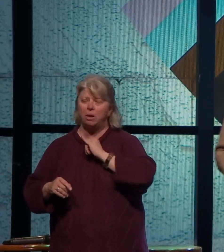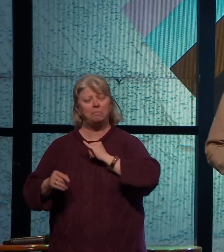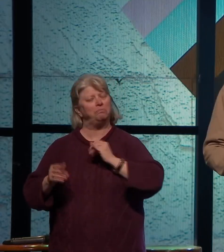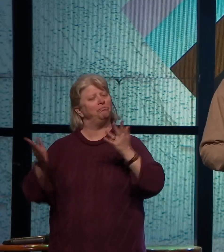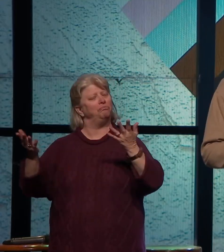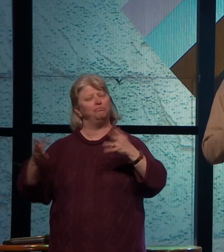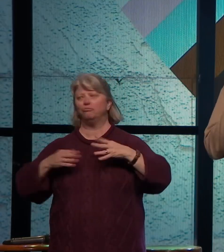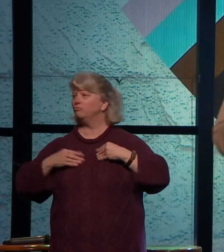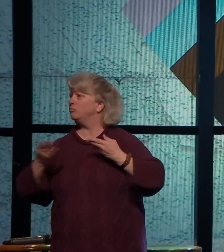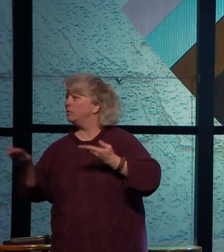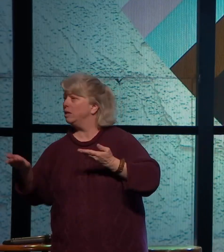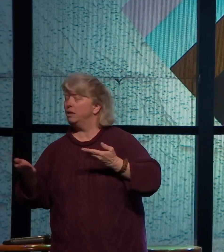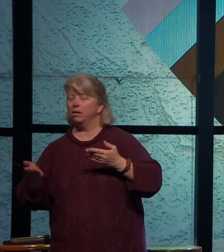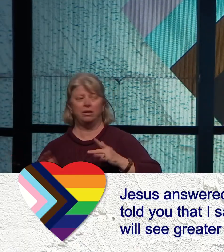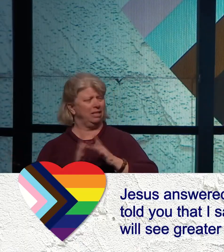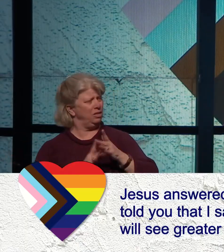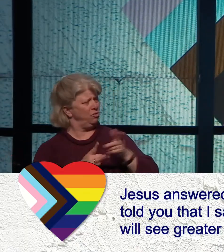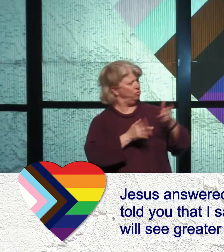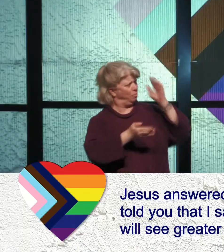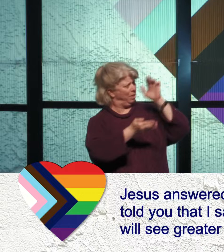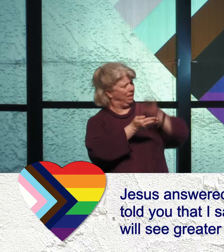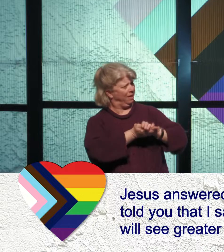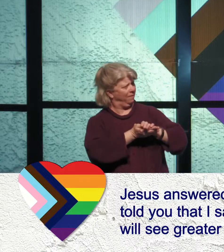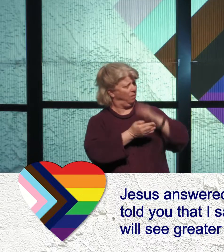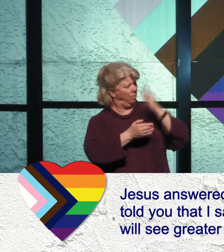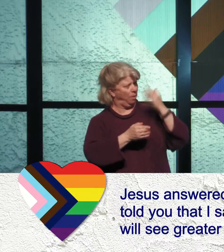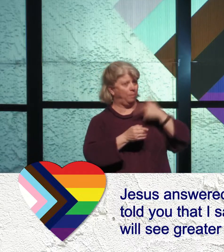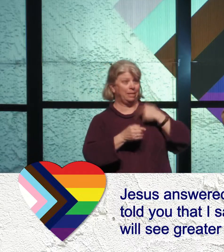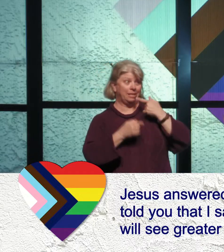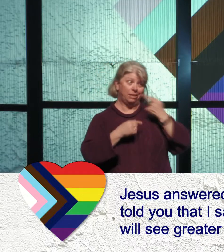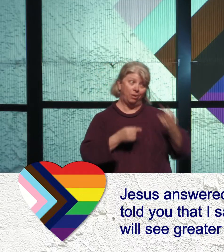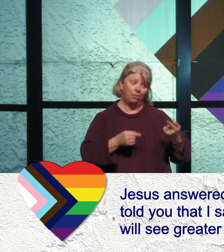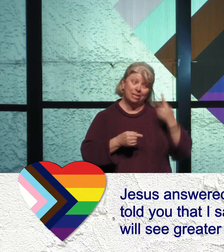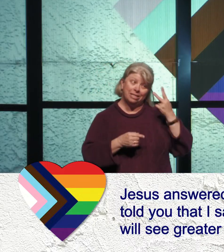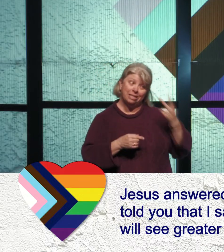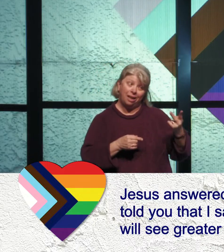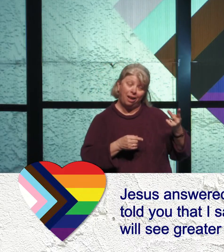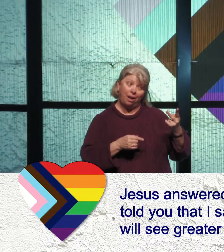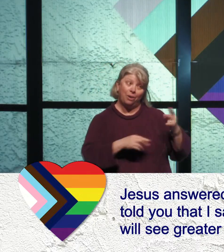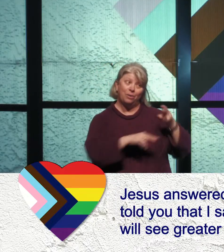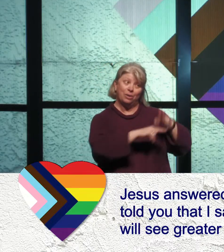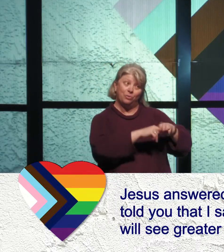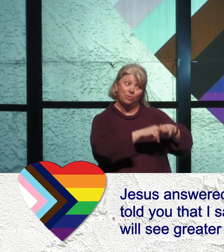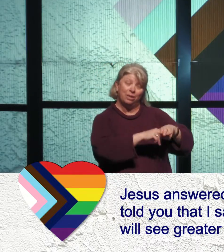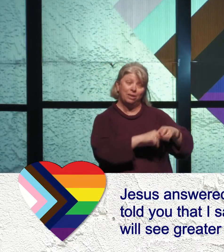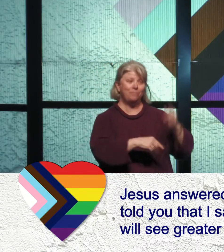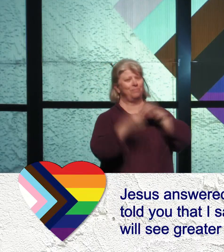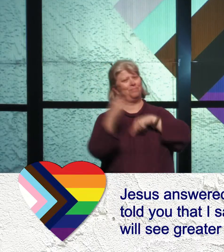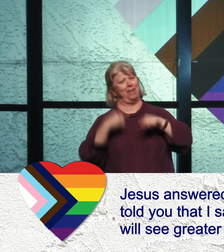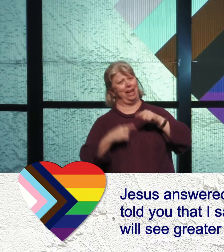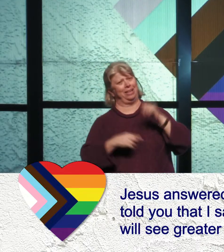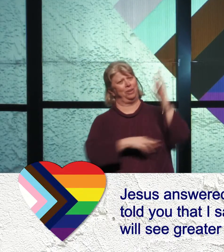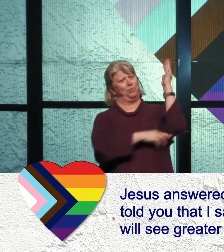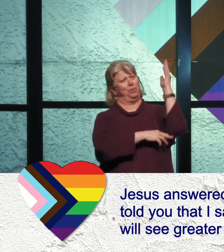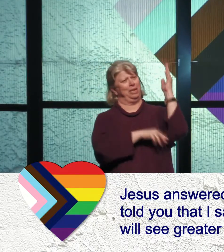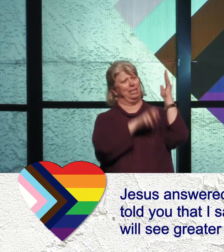me up. And Jesus says, well, do you believe that because I told you that I saw you under the fig tree? We're back to the fig tree, you